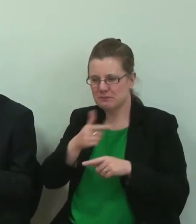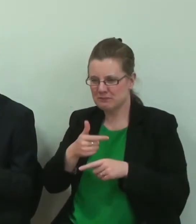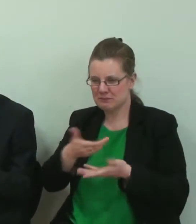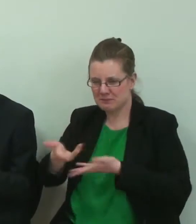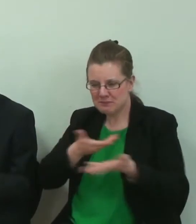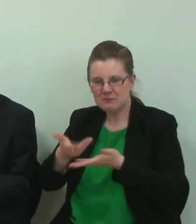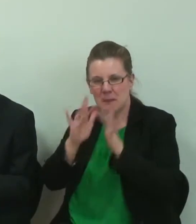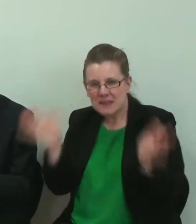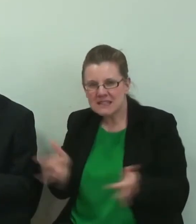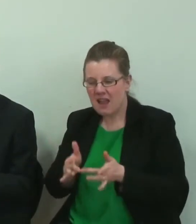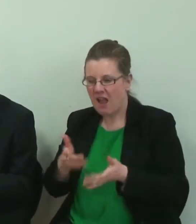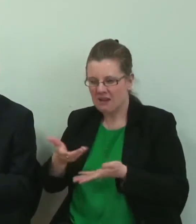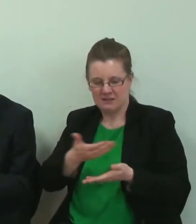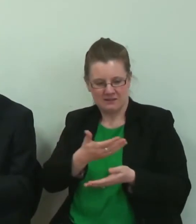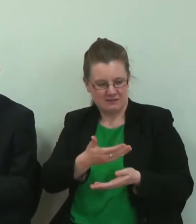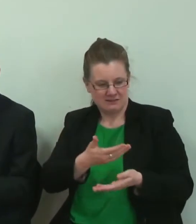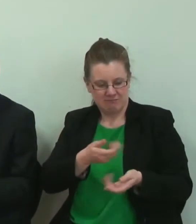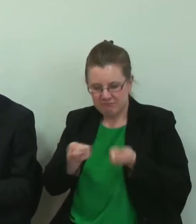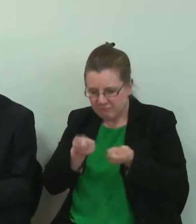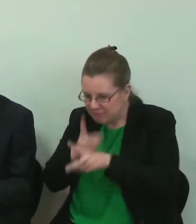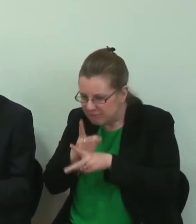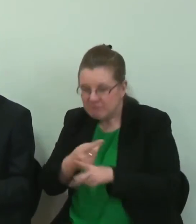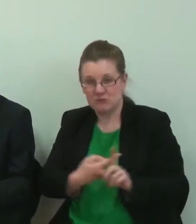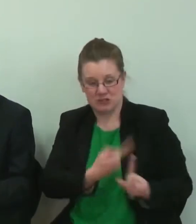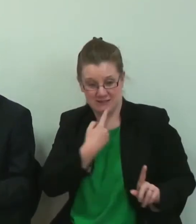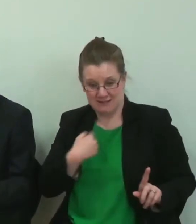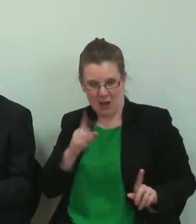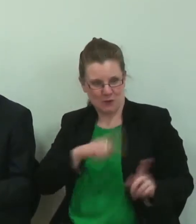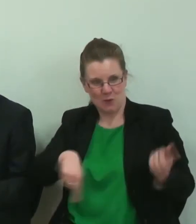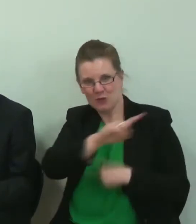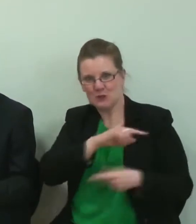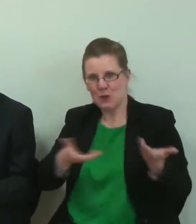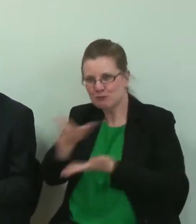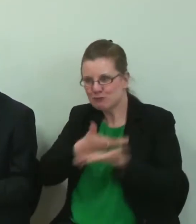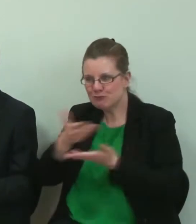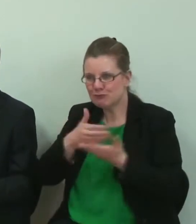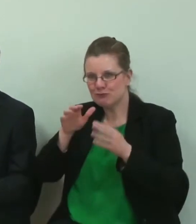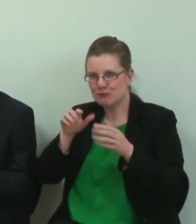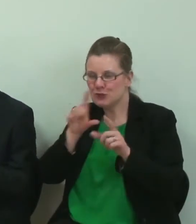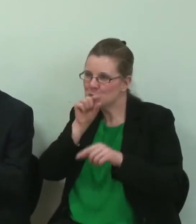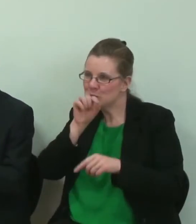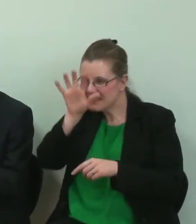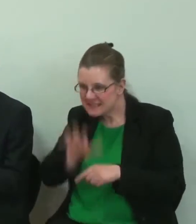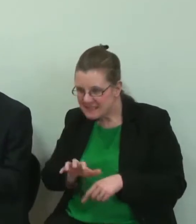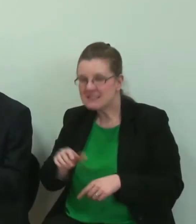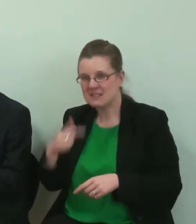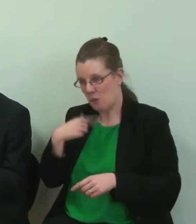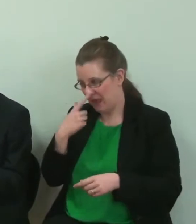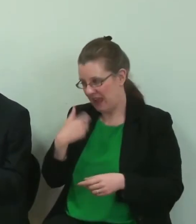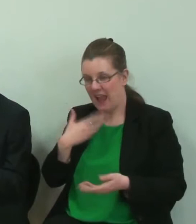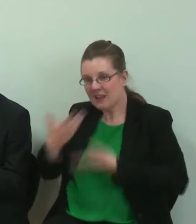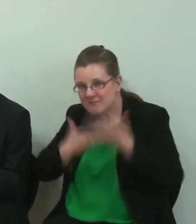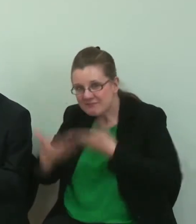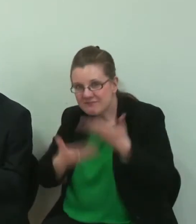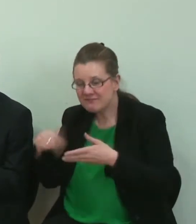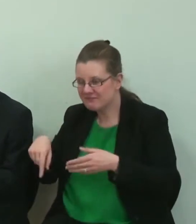moderating and telling us what's going on as well. And we'll pick those up from her and feed all of those things into this rich conversation we're having